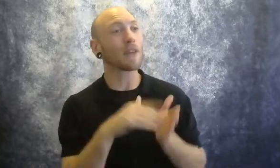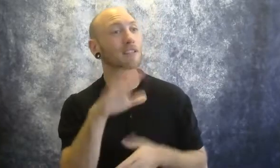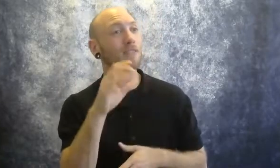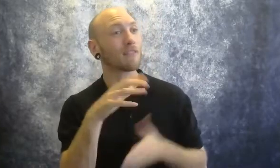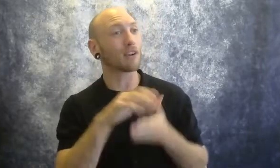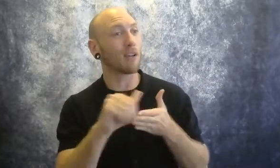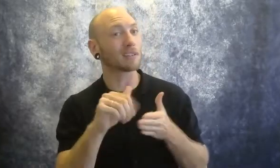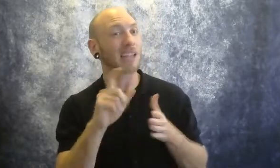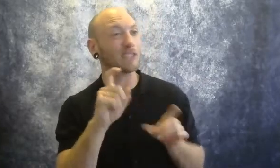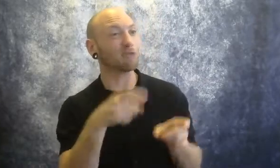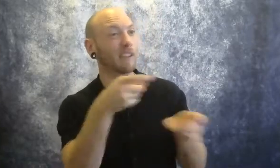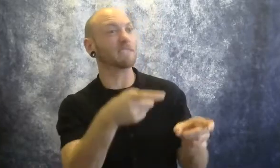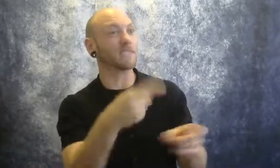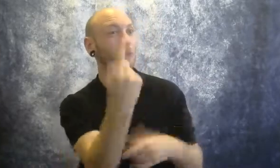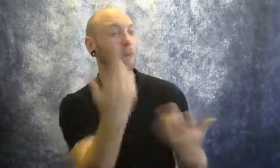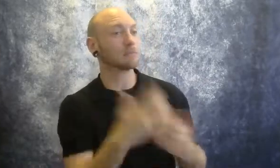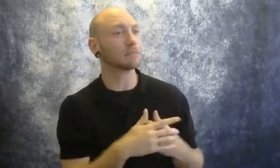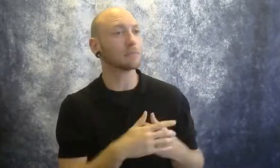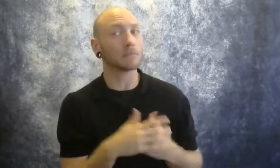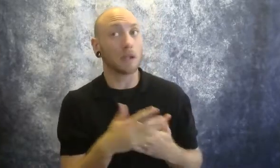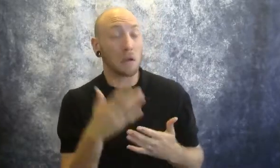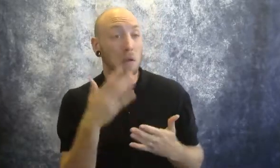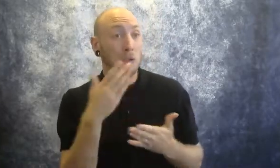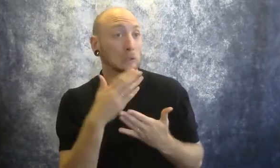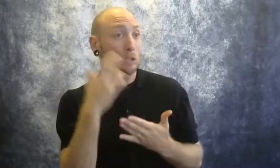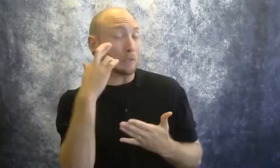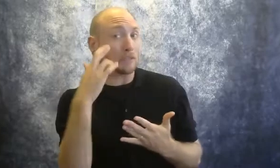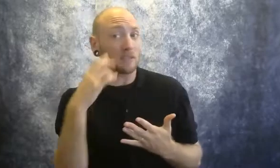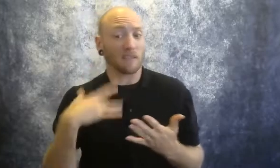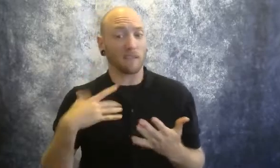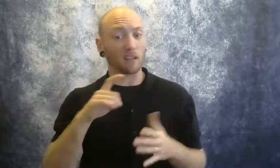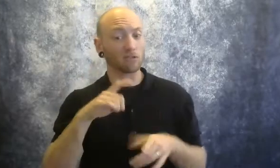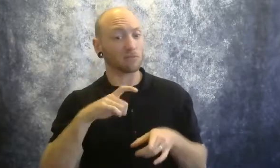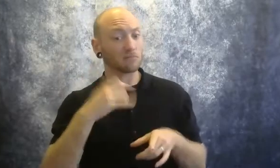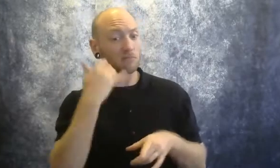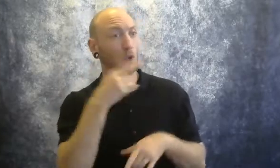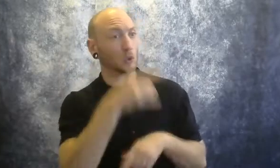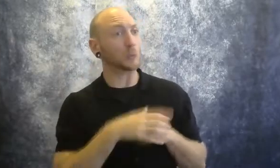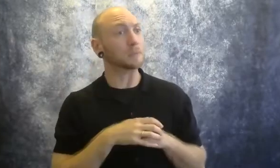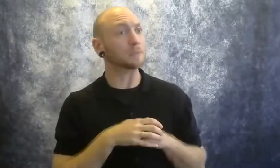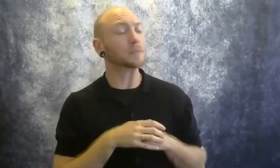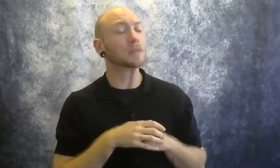said, I've got $1,500 that I need to give away. And for some reason or another, I'm supposed to call